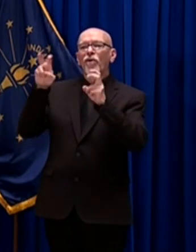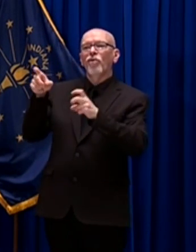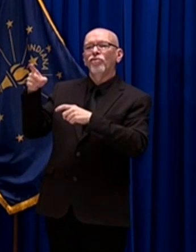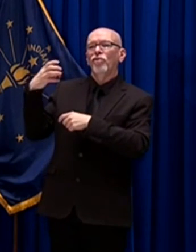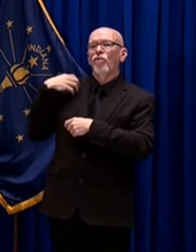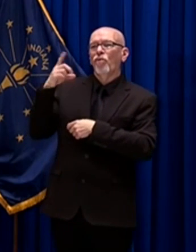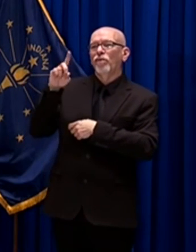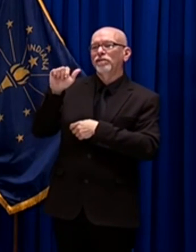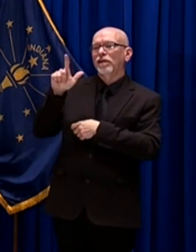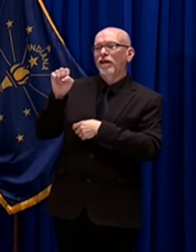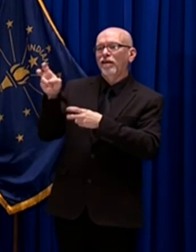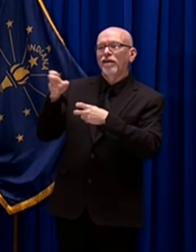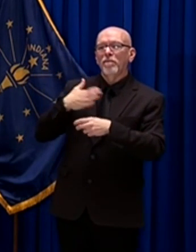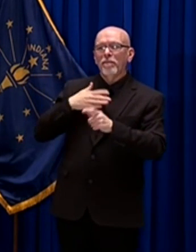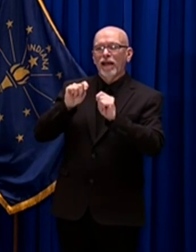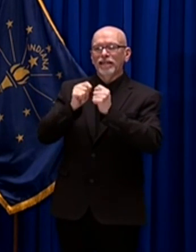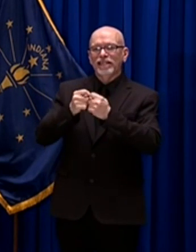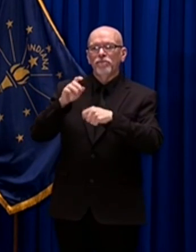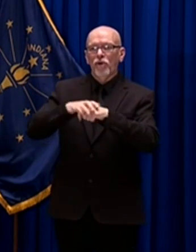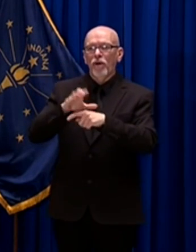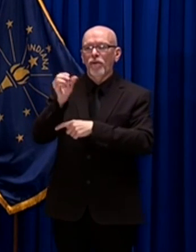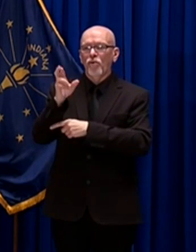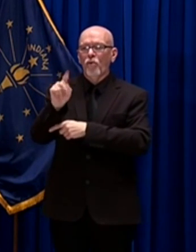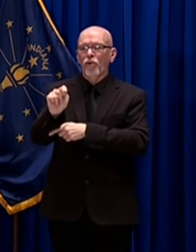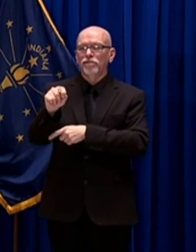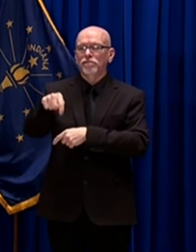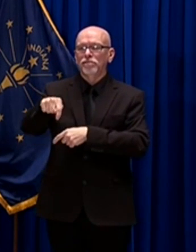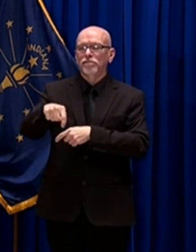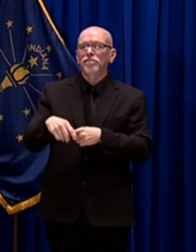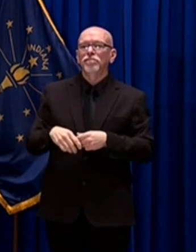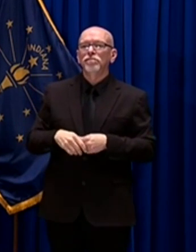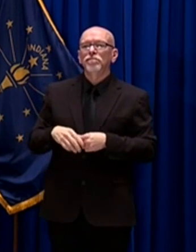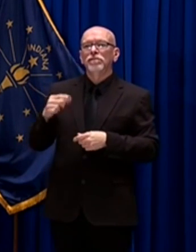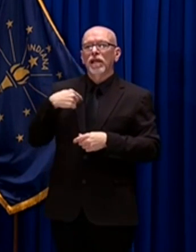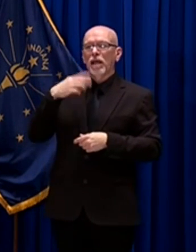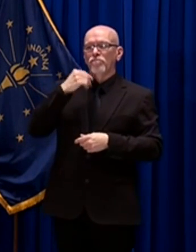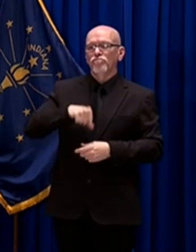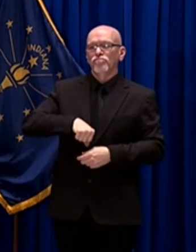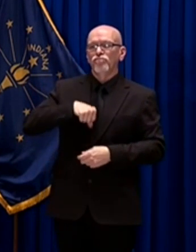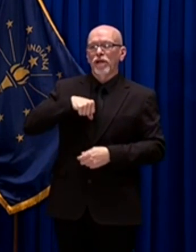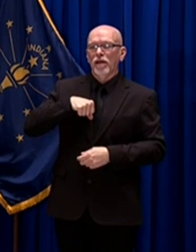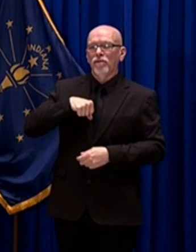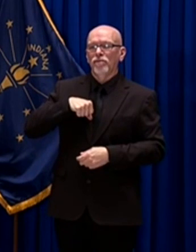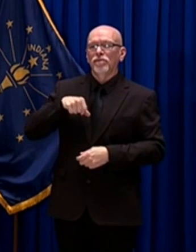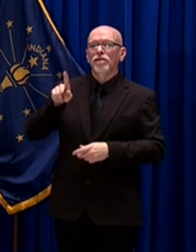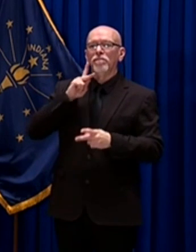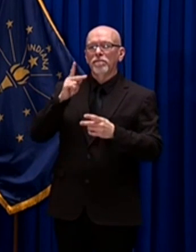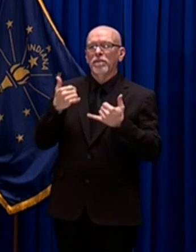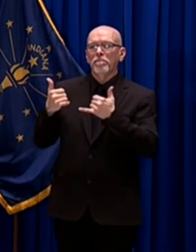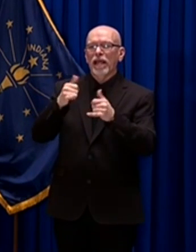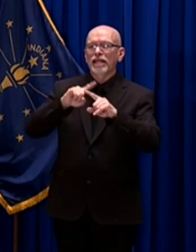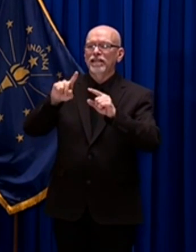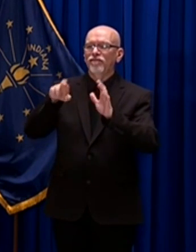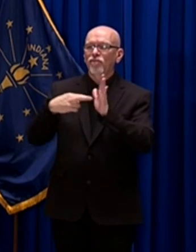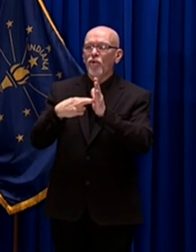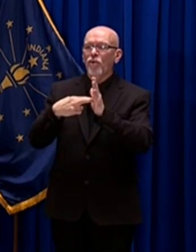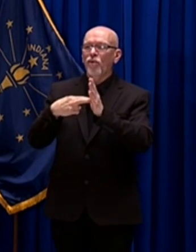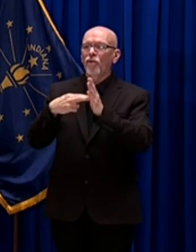Dale. My team's on the court, and I'm pretty proud that people are stepping up and playing different roles, setting